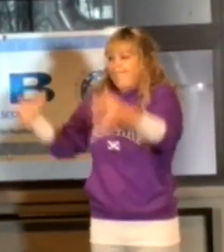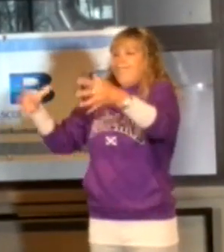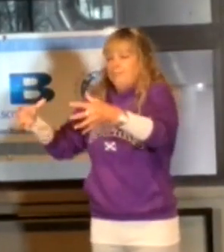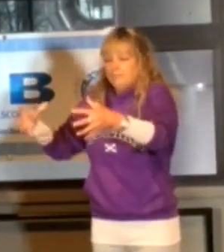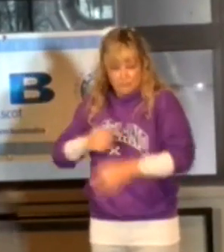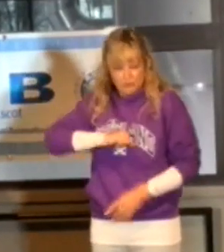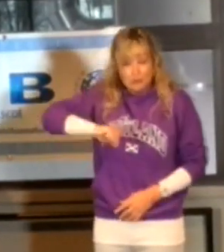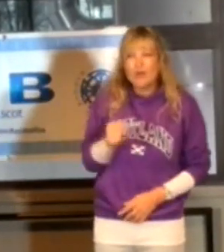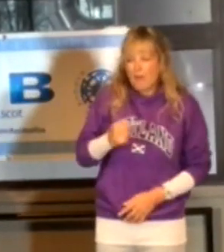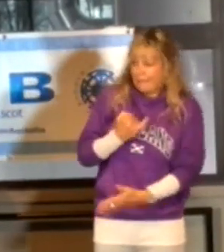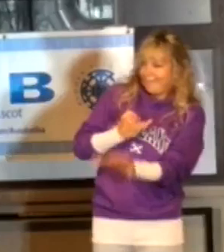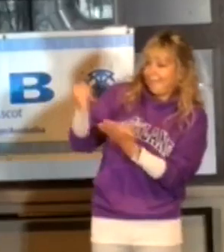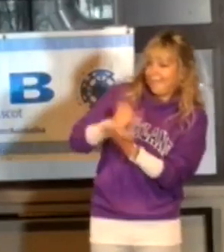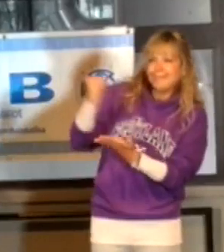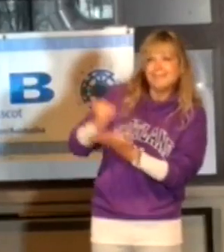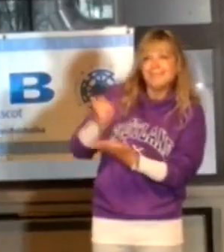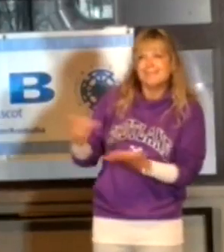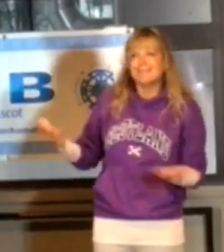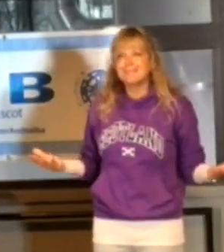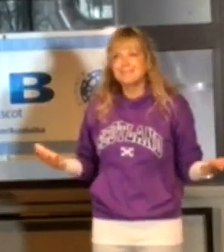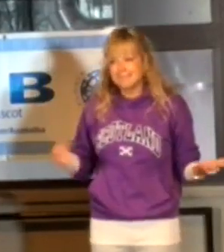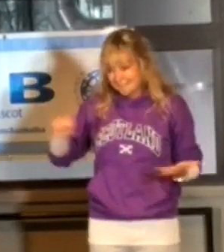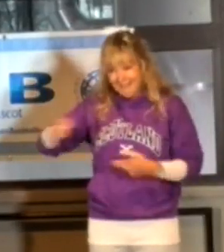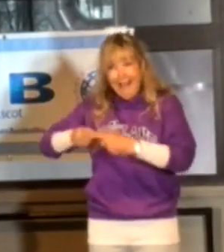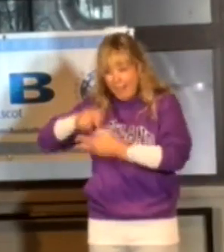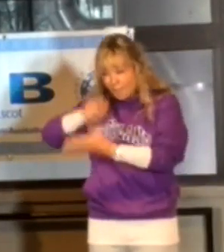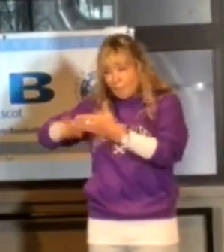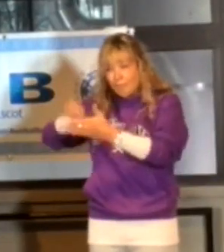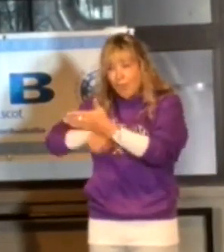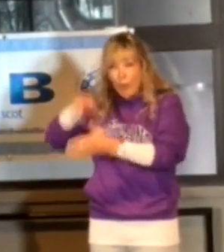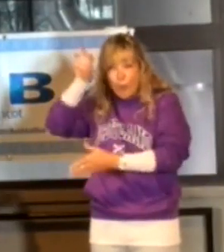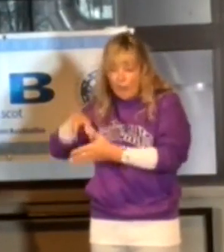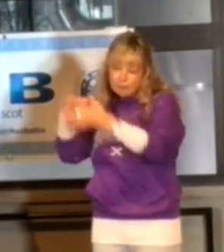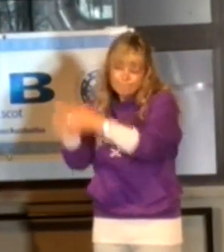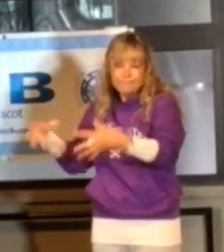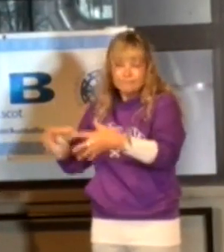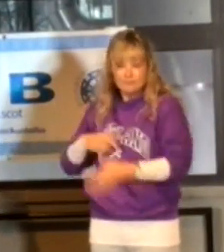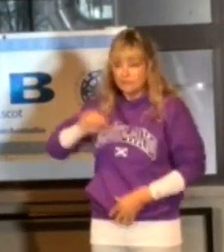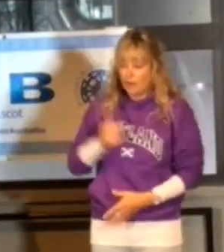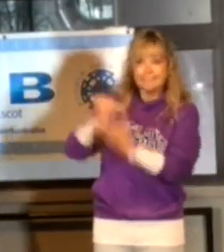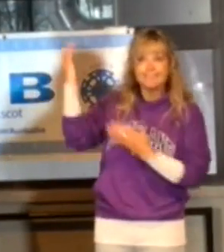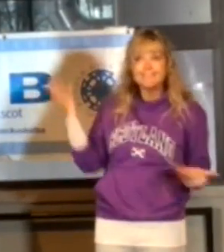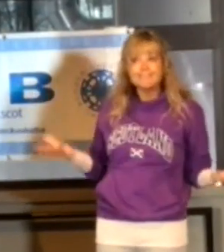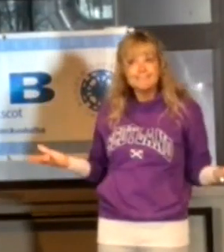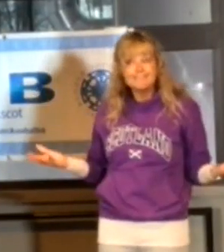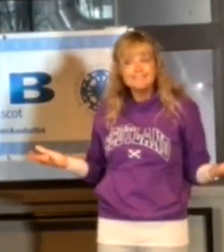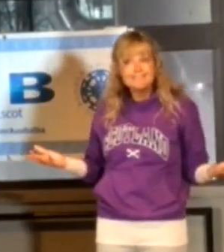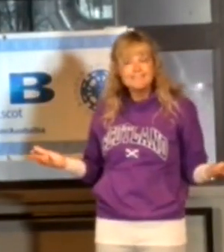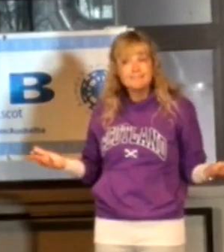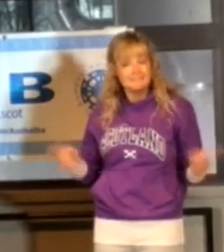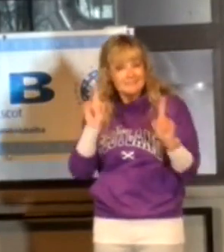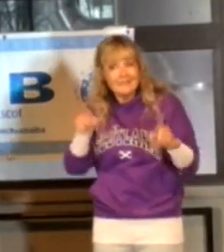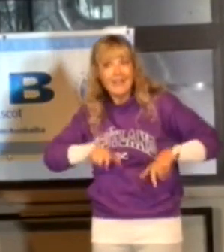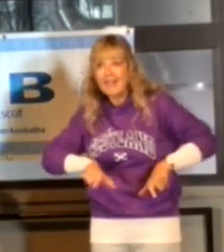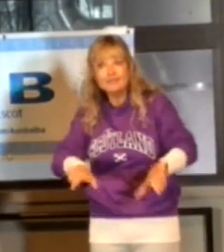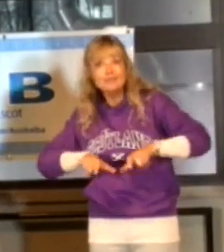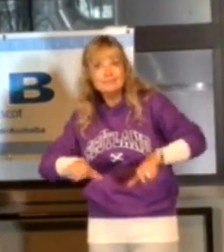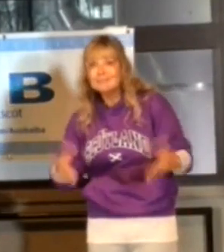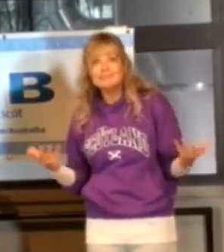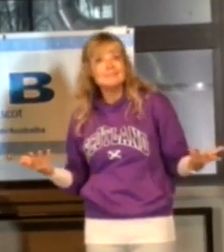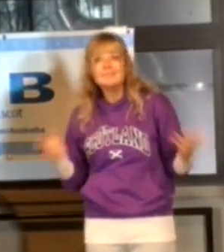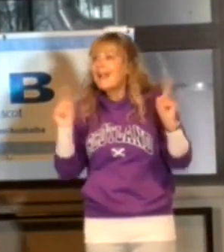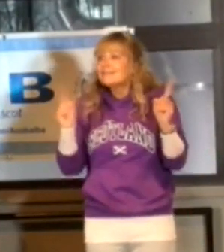mandate by the people in England and Wales. We cannot continue like this. We